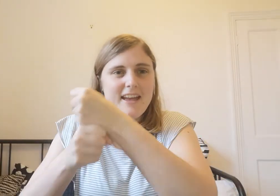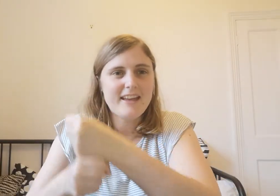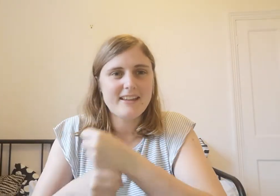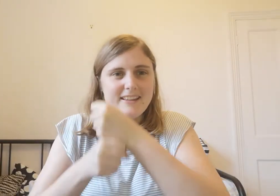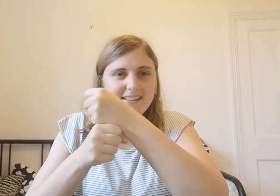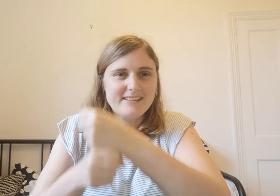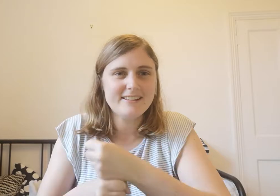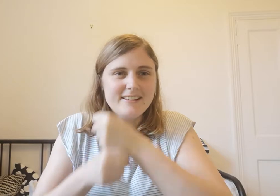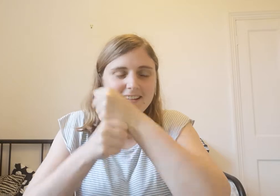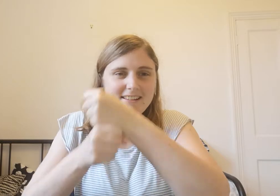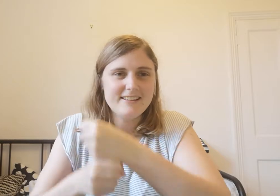Neigh!